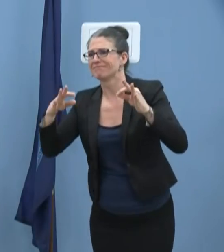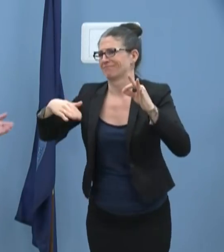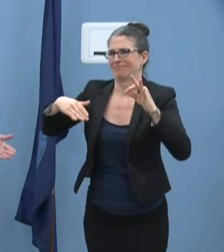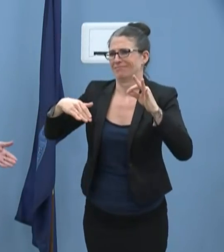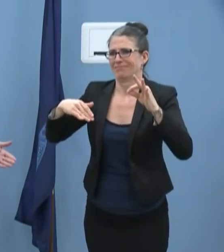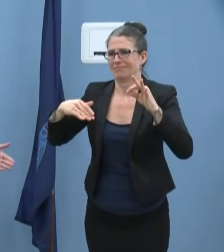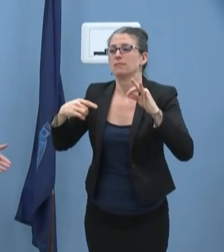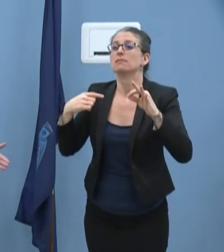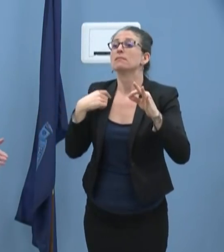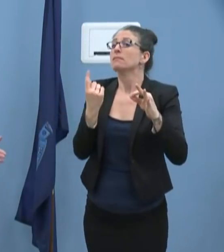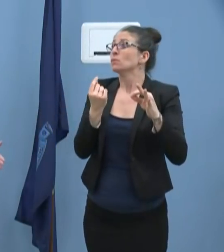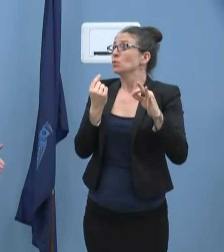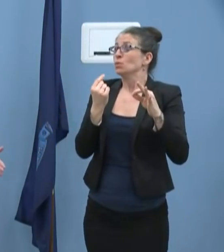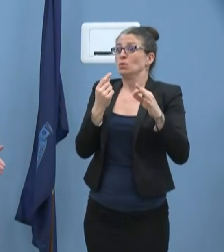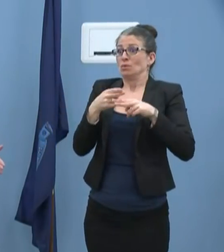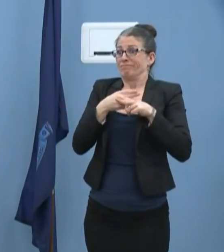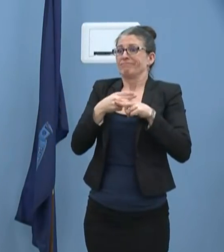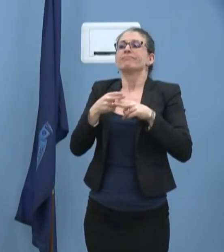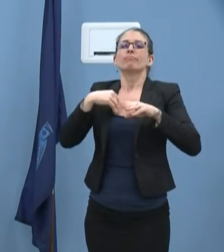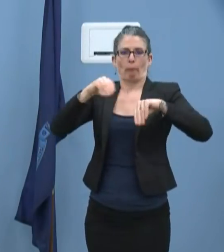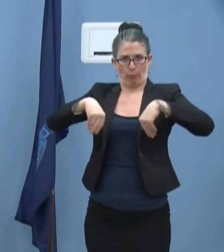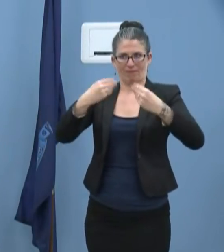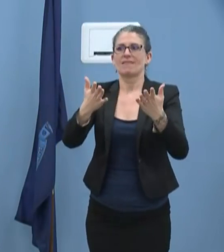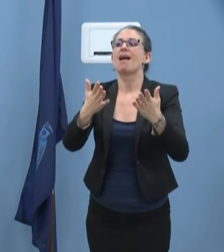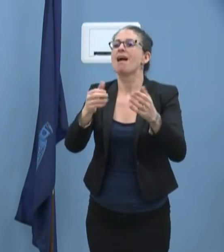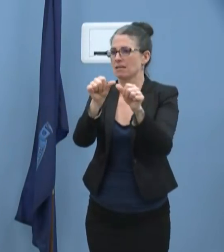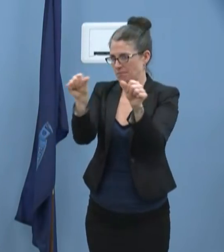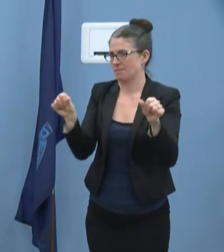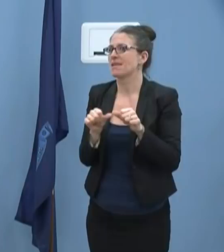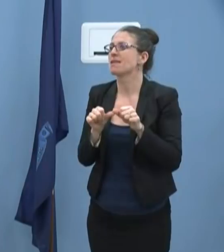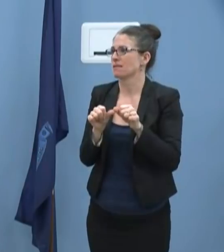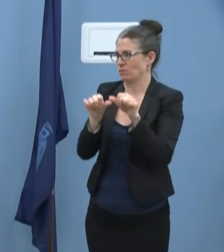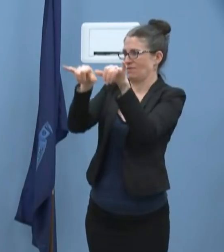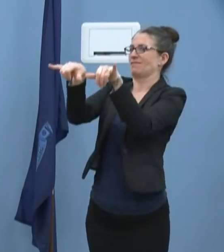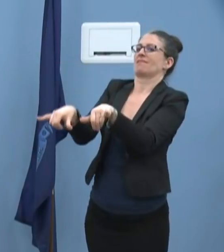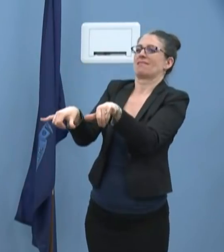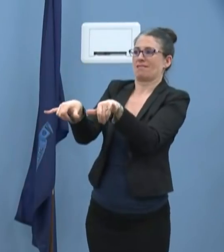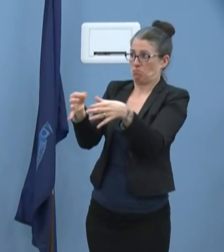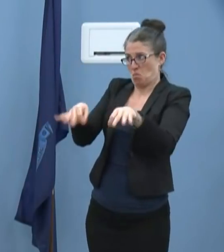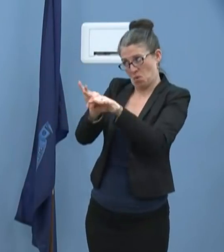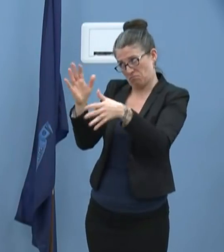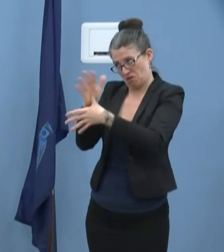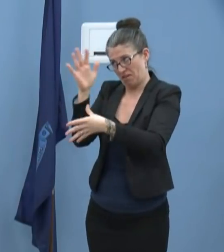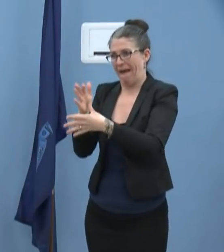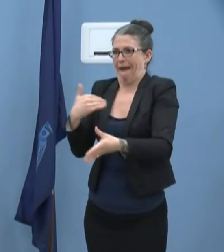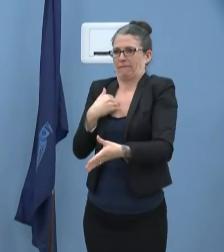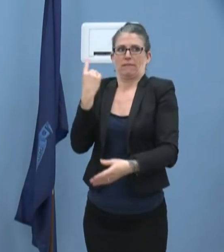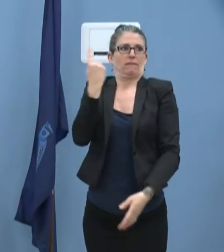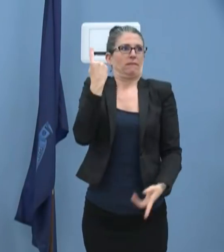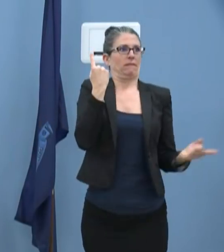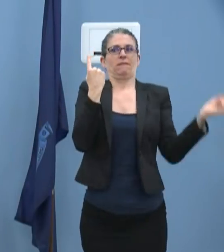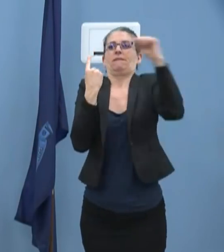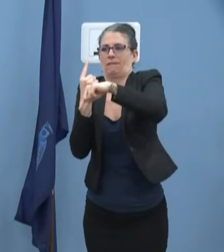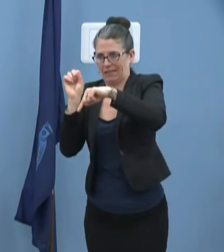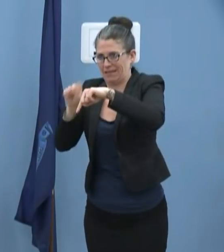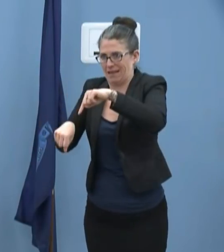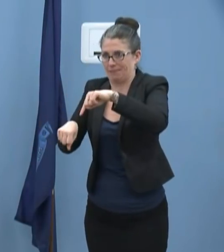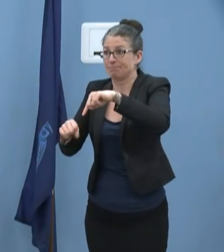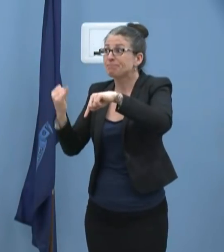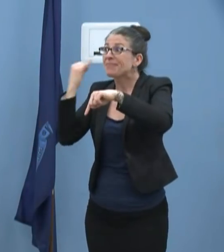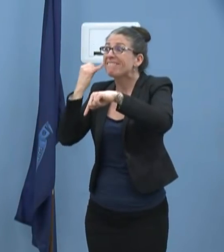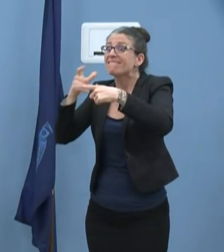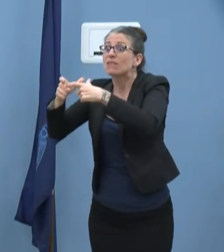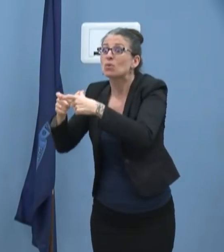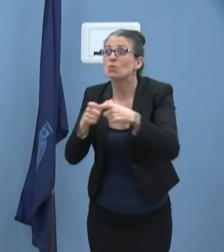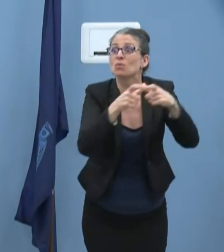people who are homeless to have the social distancing that they need? Second, if they need to self-isolate or be quarantined, where can